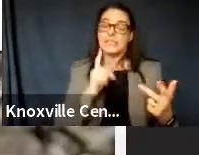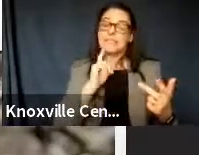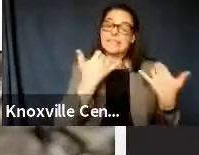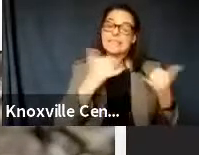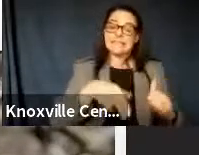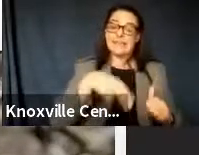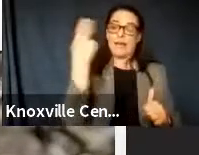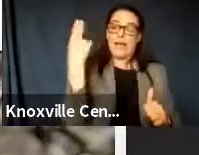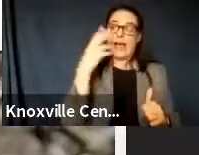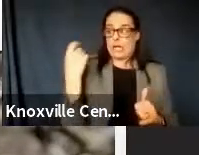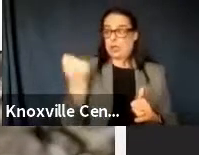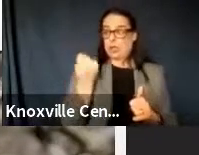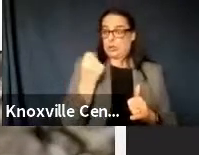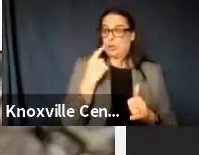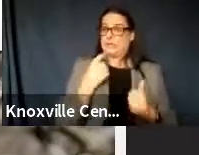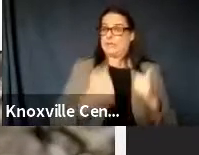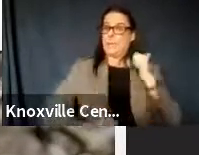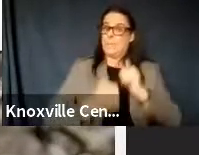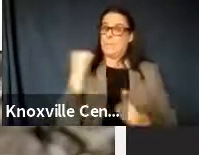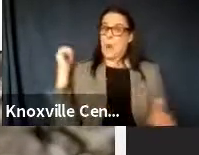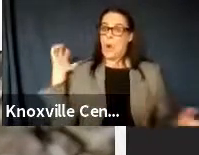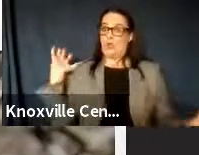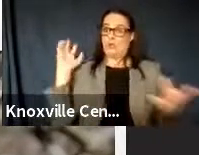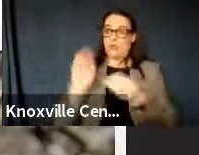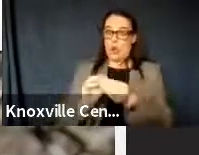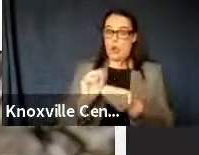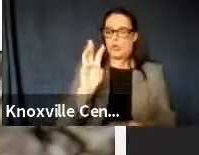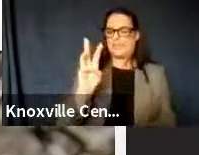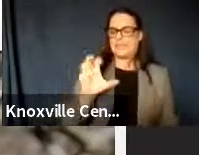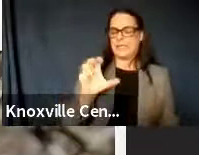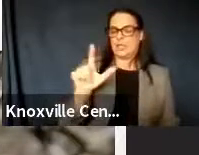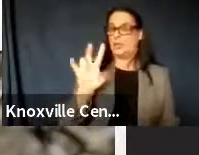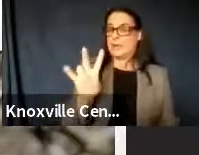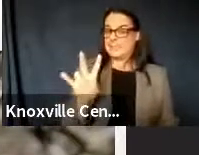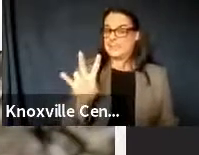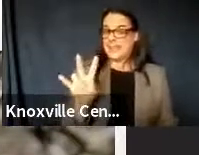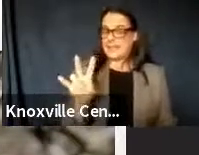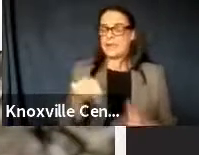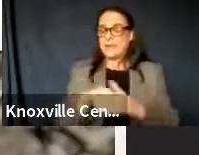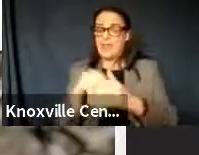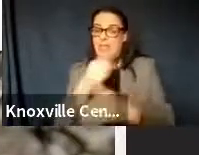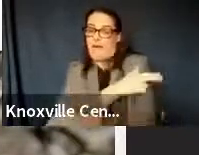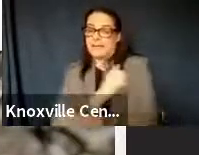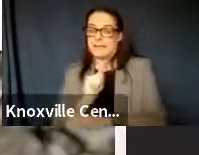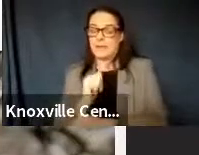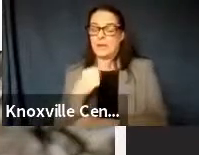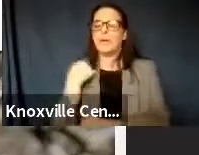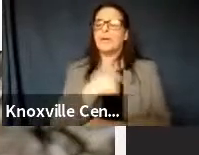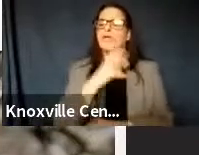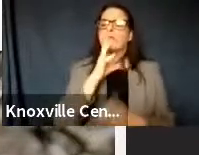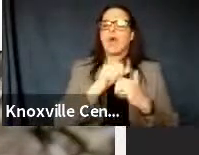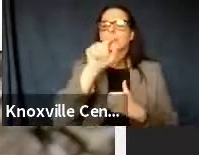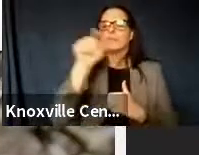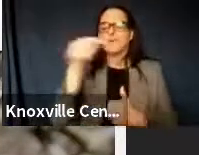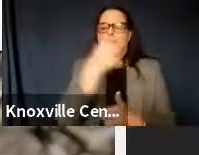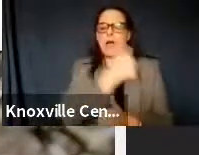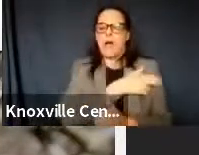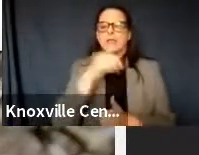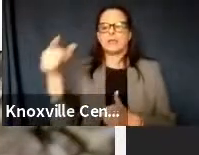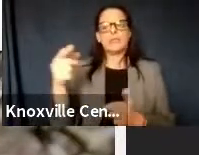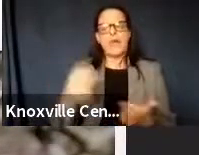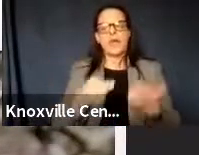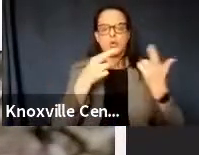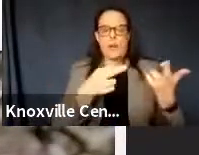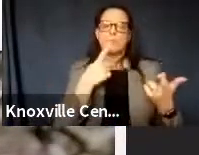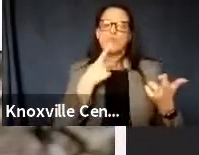COVID inpatients to date at 627. After speaking with our hospital partners, they have recommended that the benchmark be represented